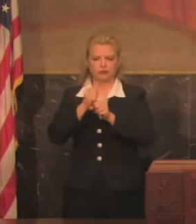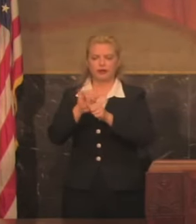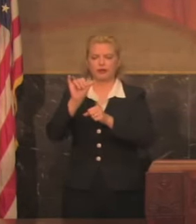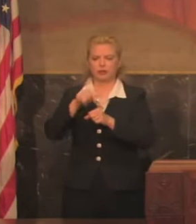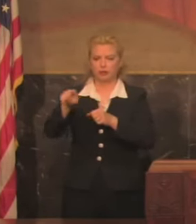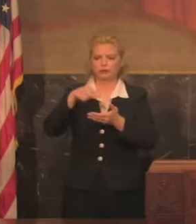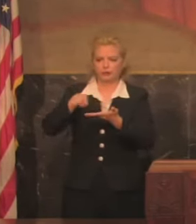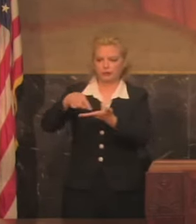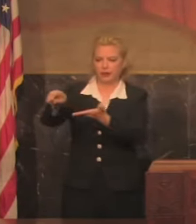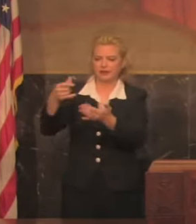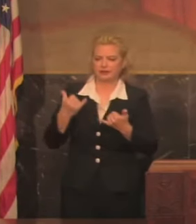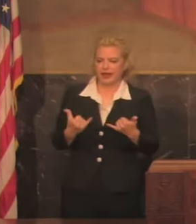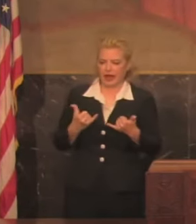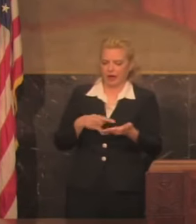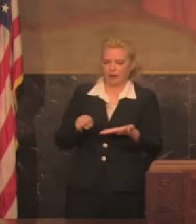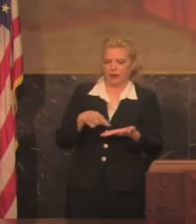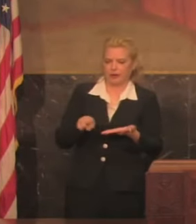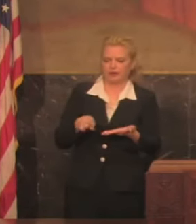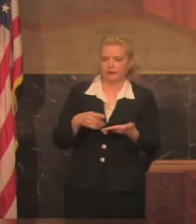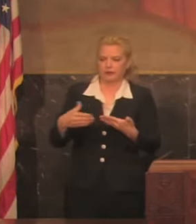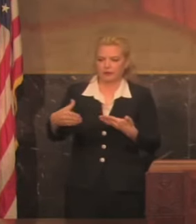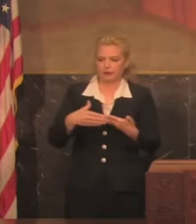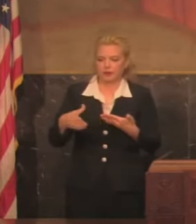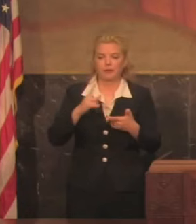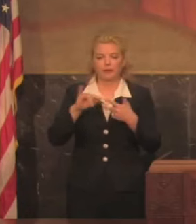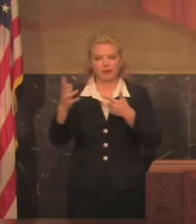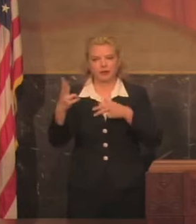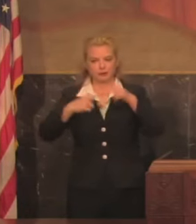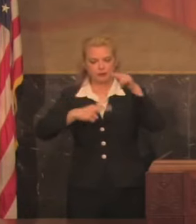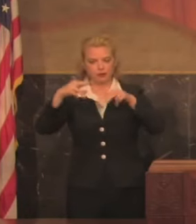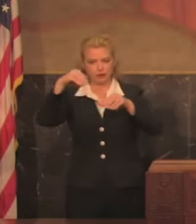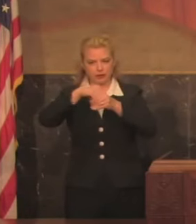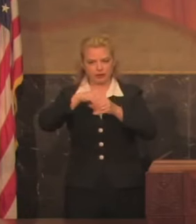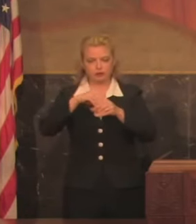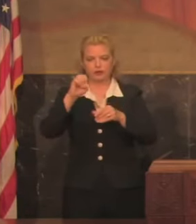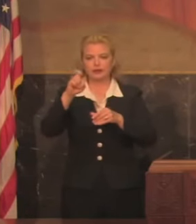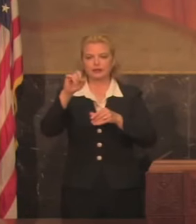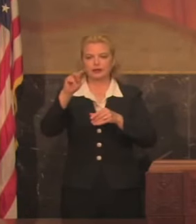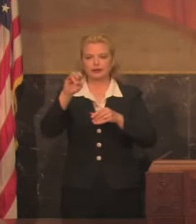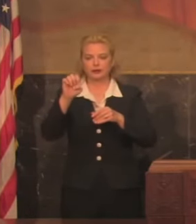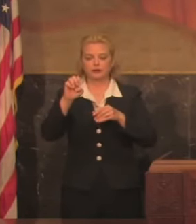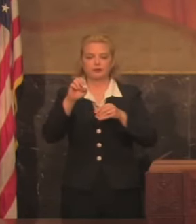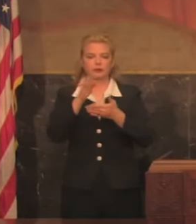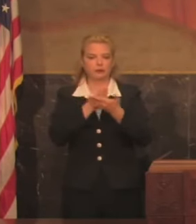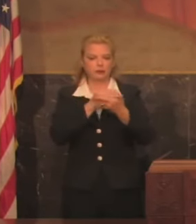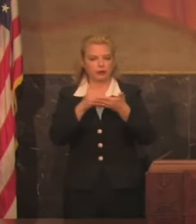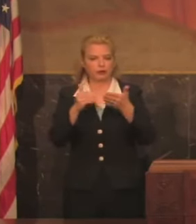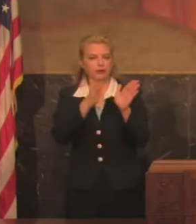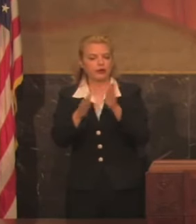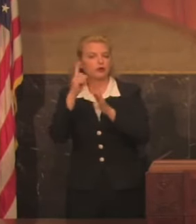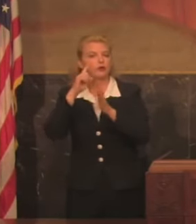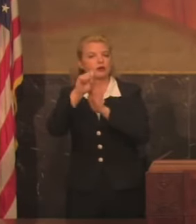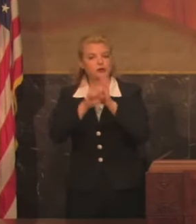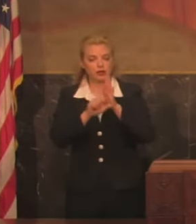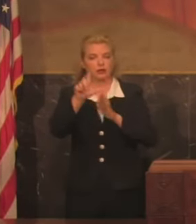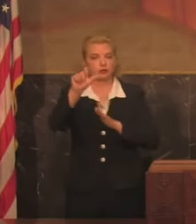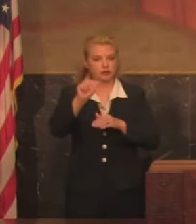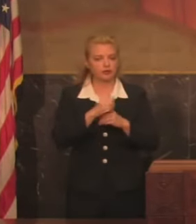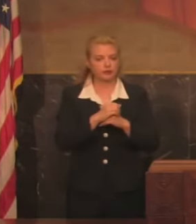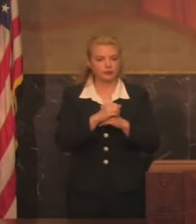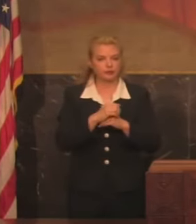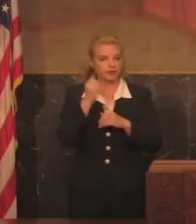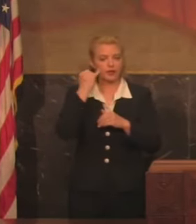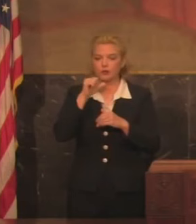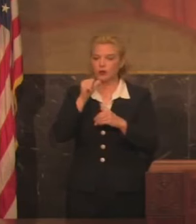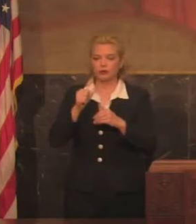now. But this is also was incorporated into the executive budget plan for the state of Louisiana. And if we